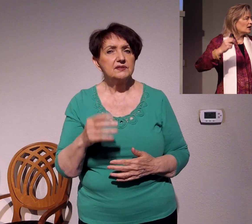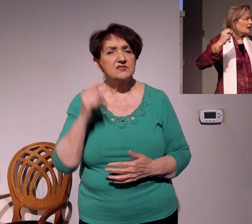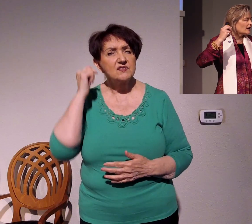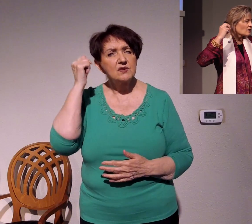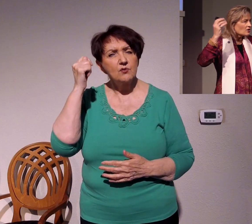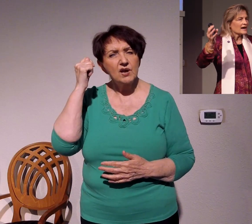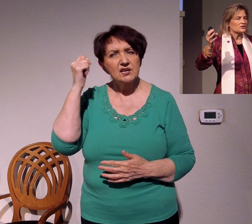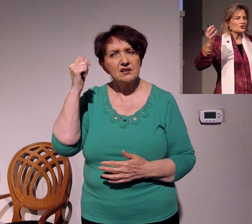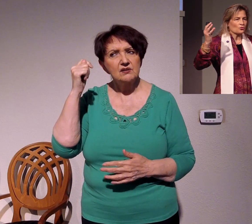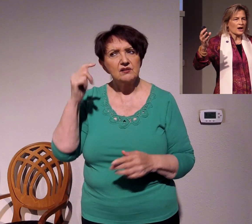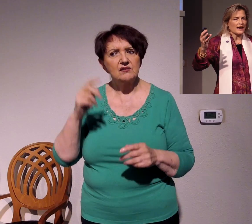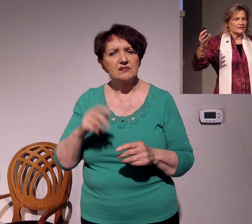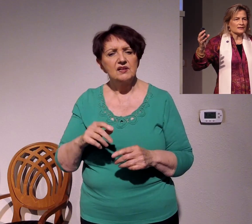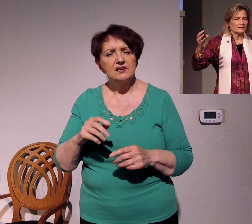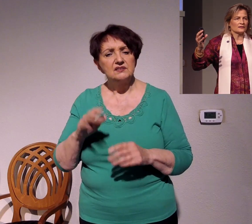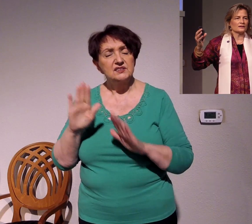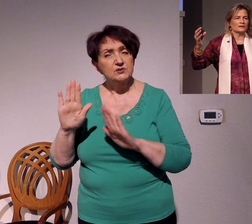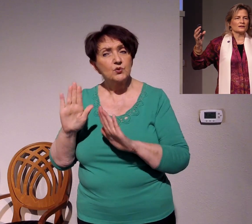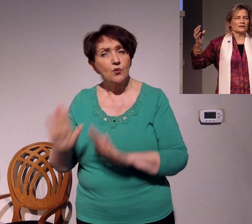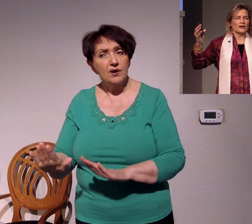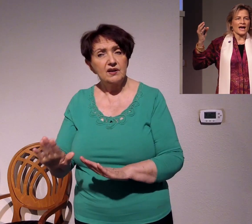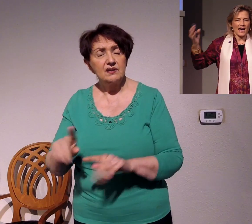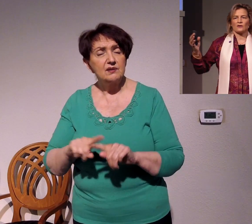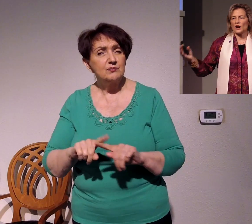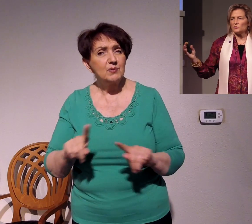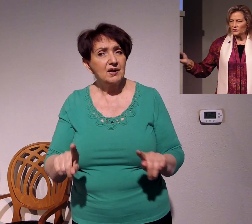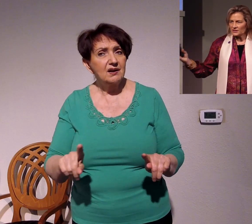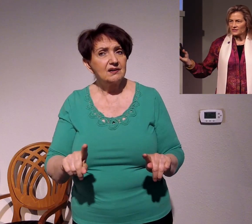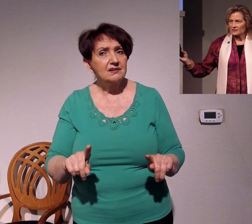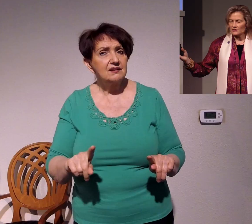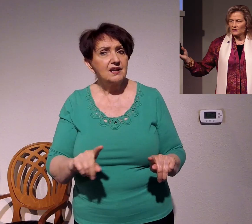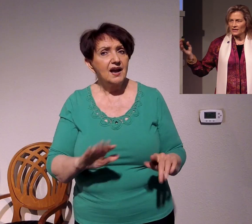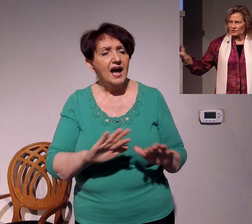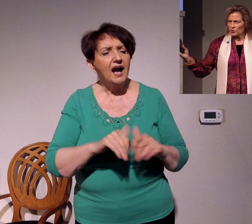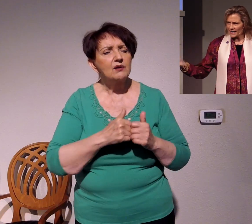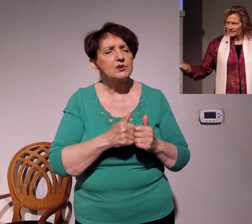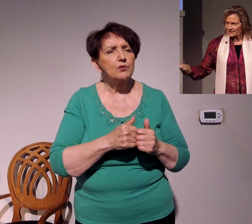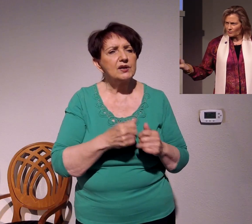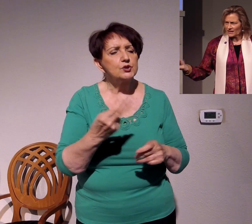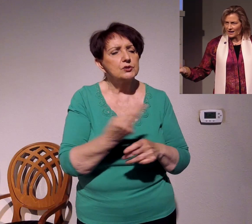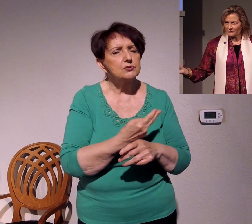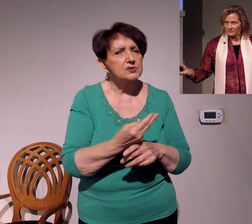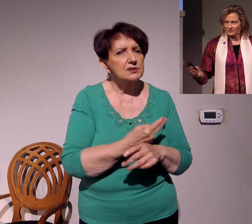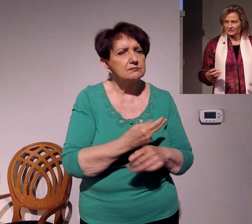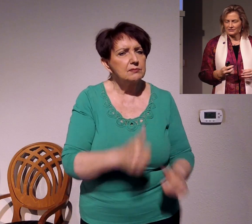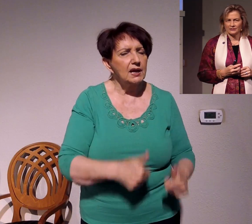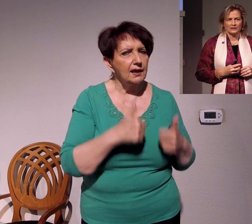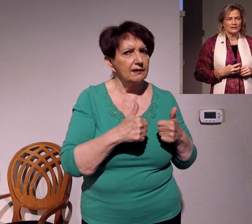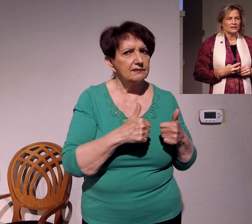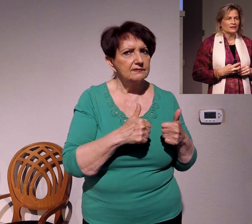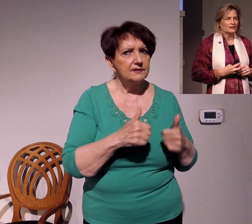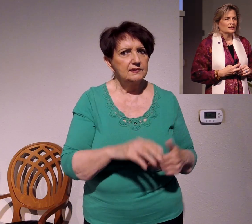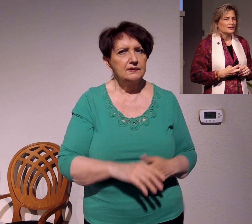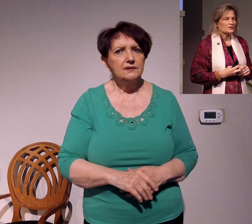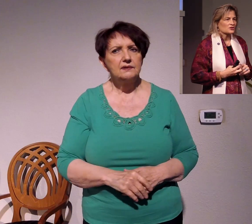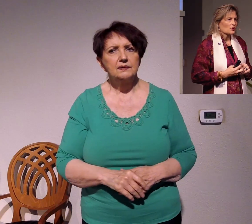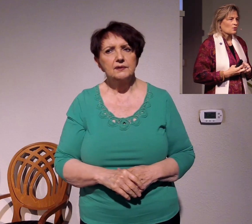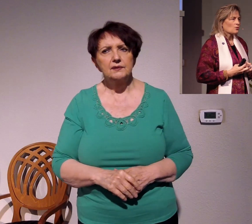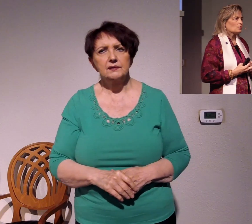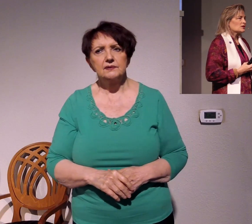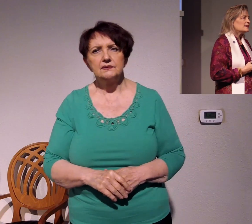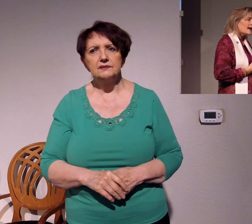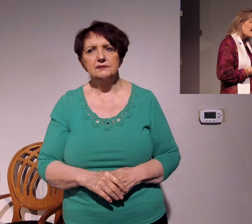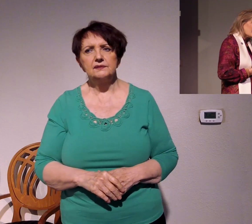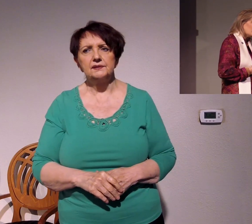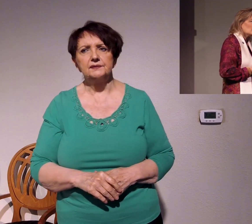theoretical, and all that's great. How do I put this into practice in my life? And